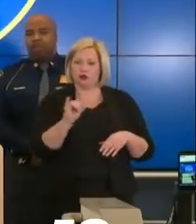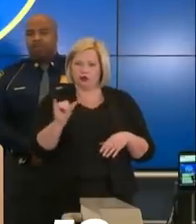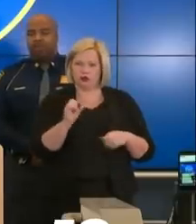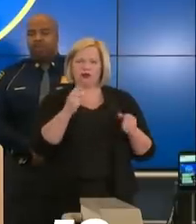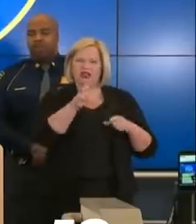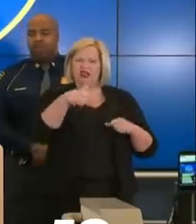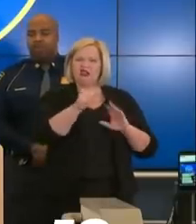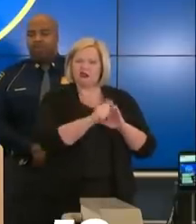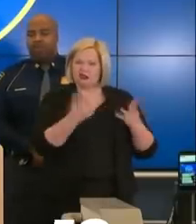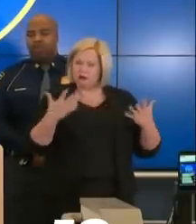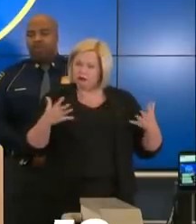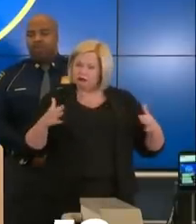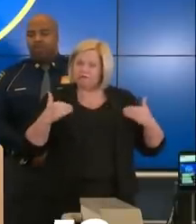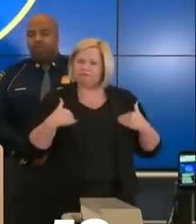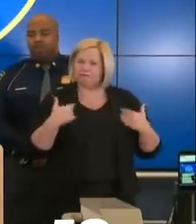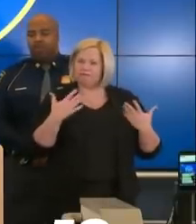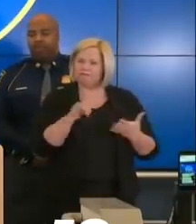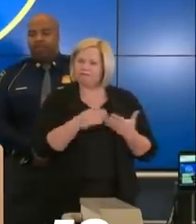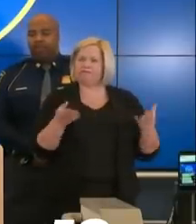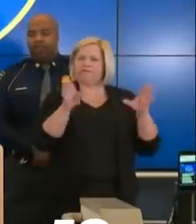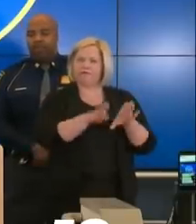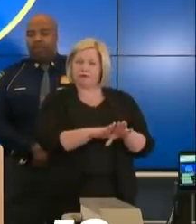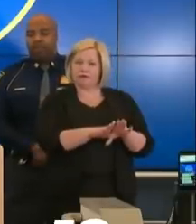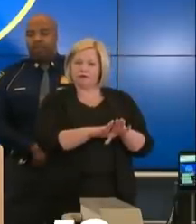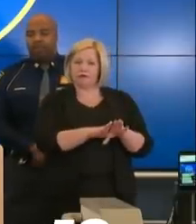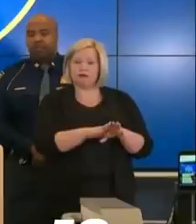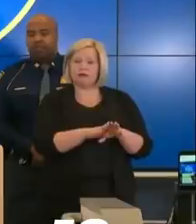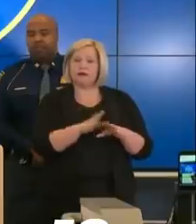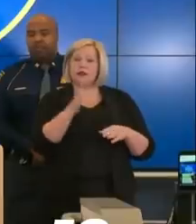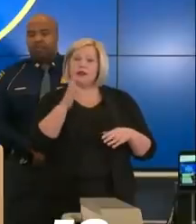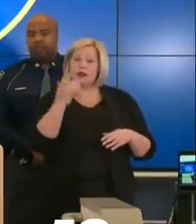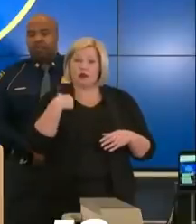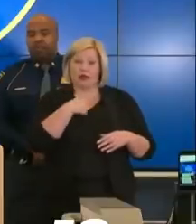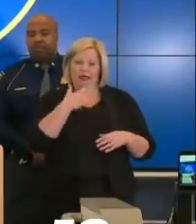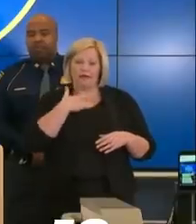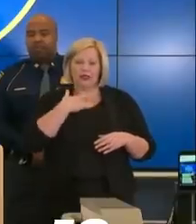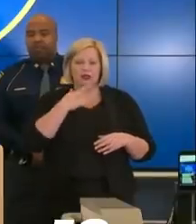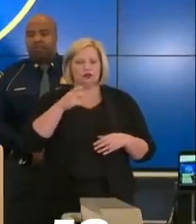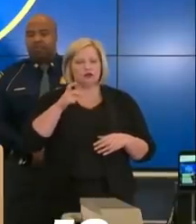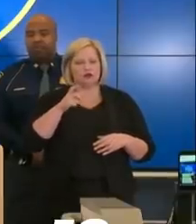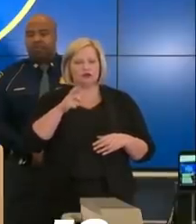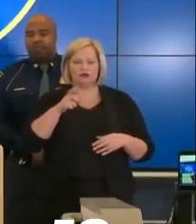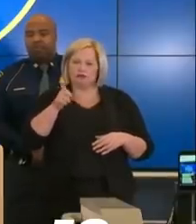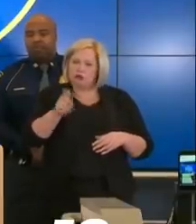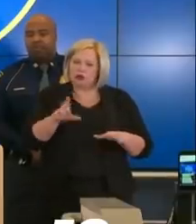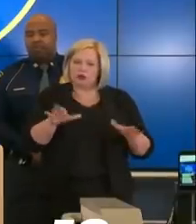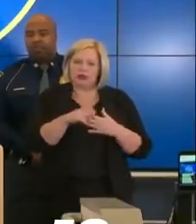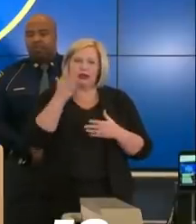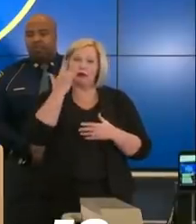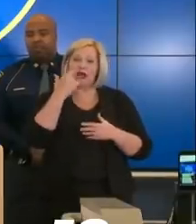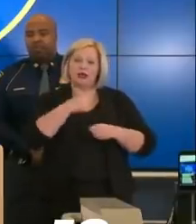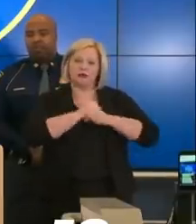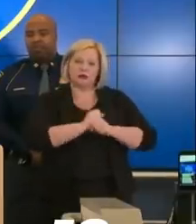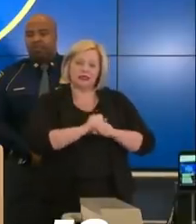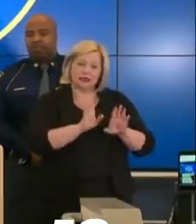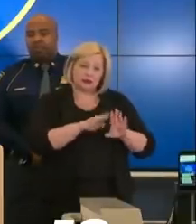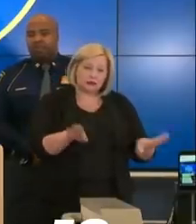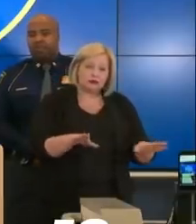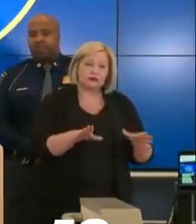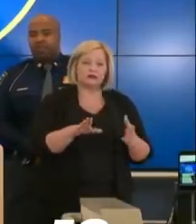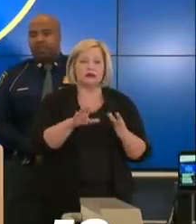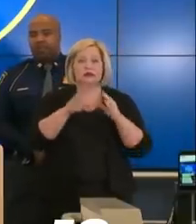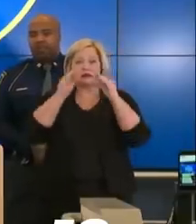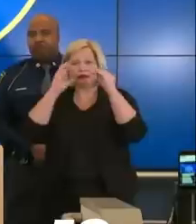of states. This, we feel, is a necessary step to protect kids and teachers